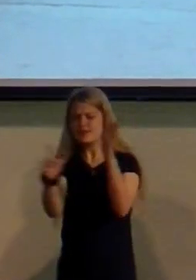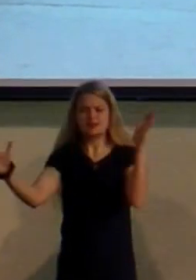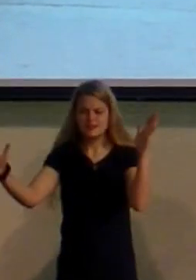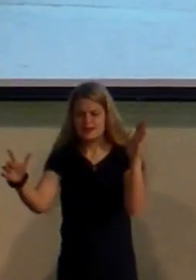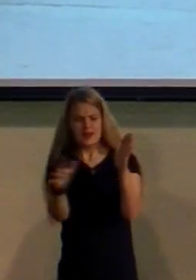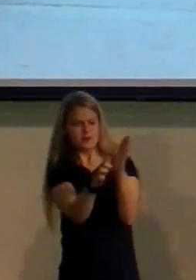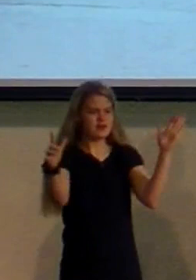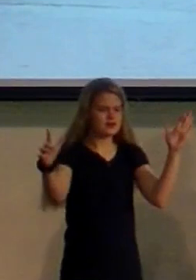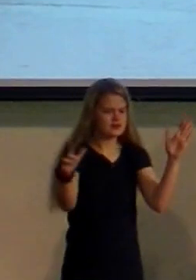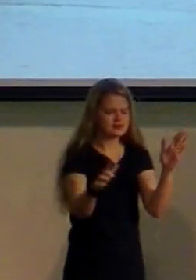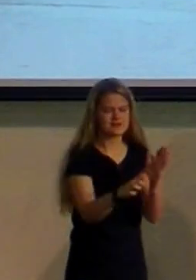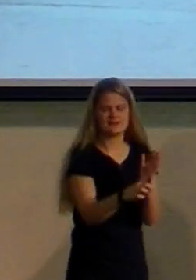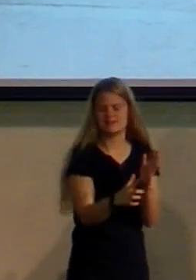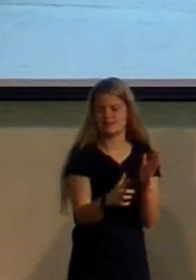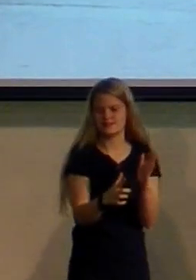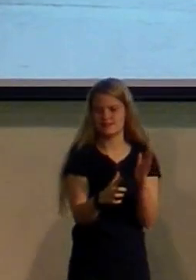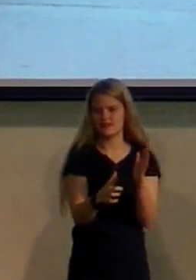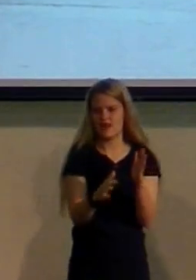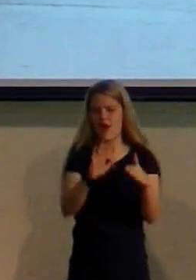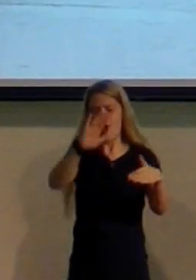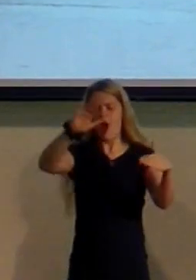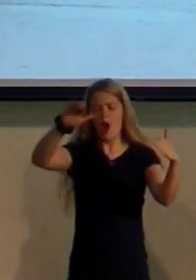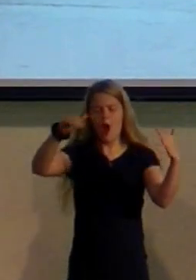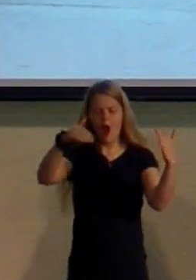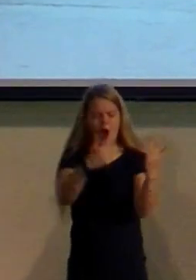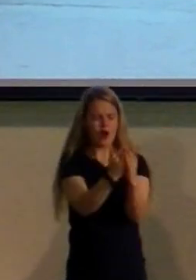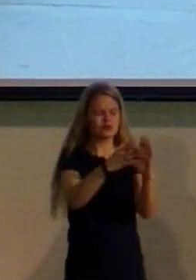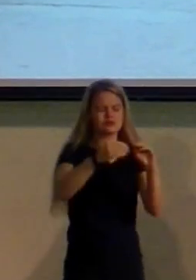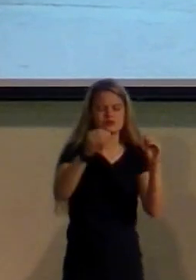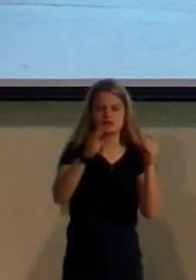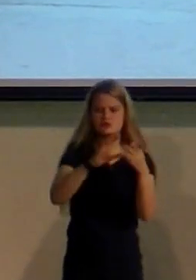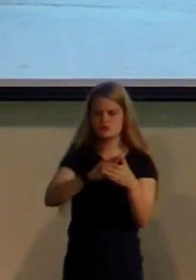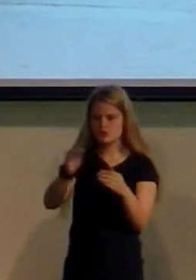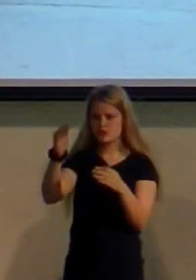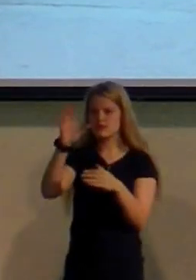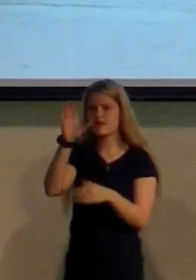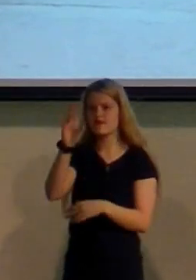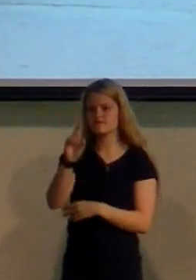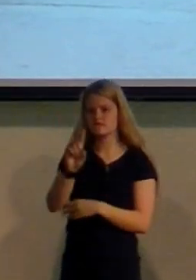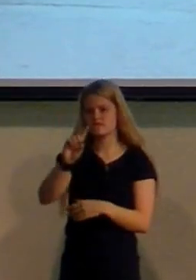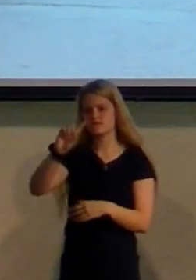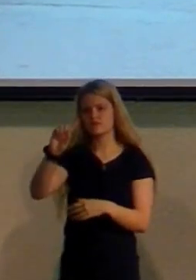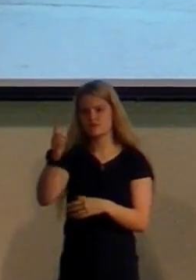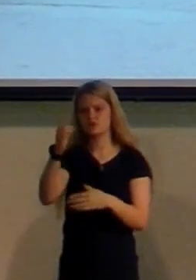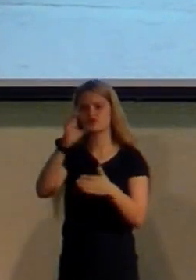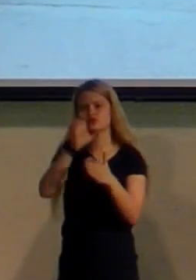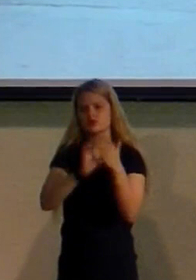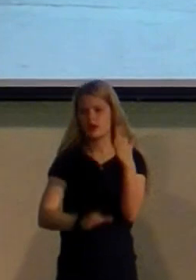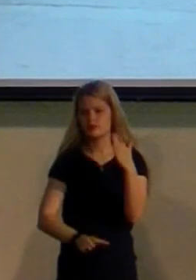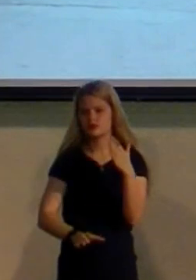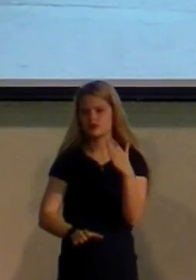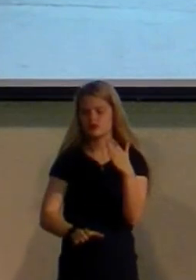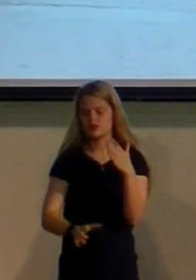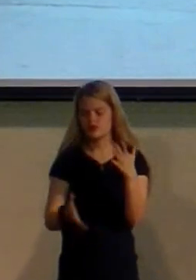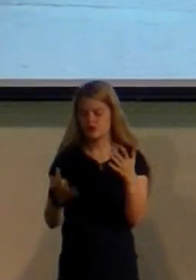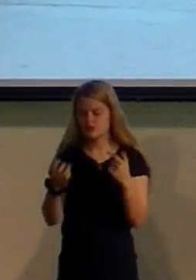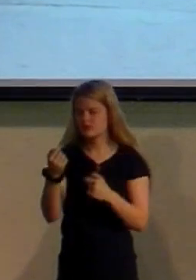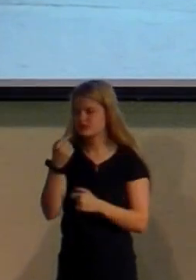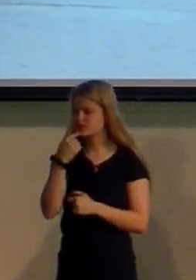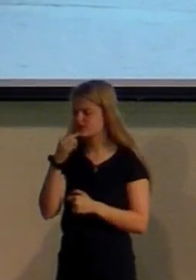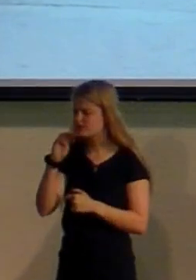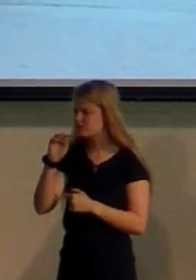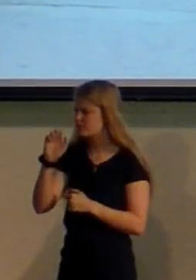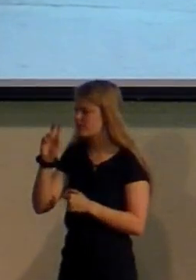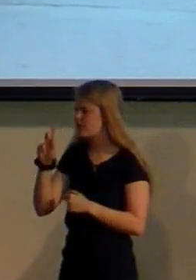and immediately." He goes through all of these stories. You get to the end of the first chapter, you kind of want to say,